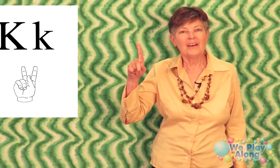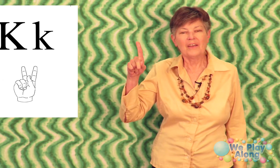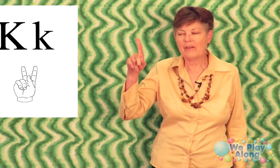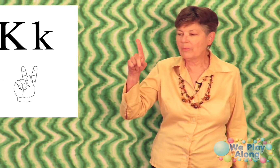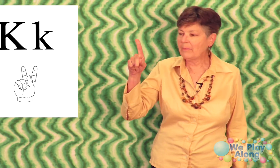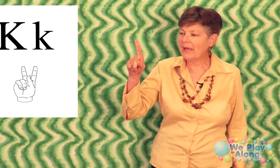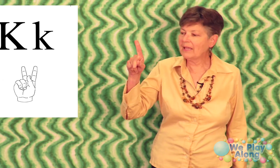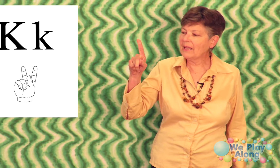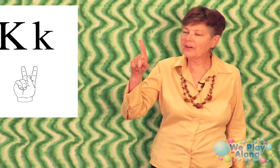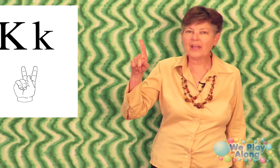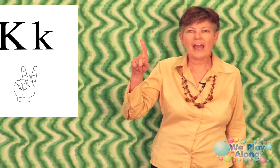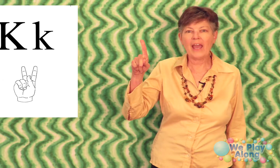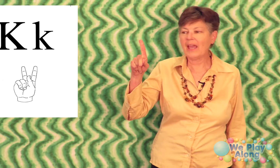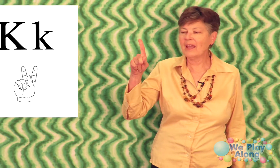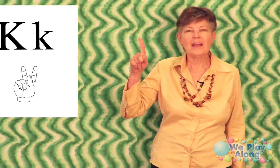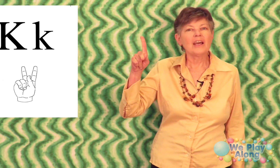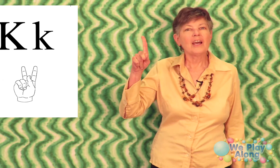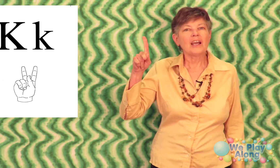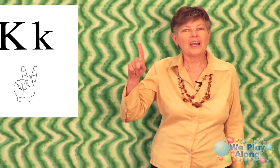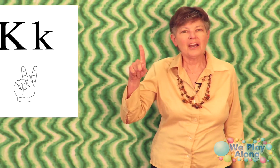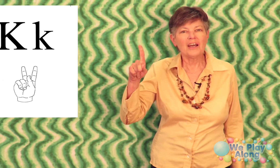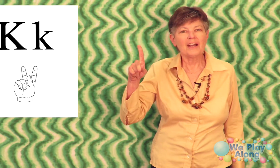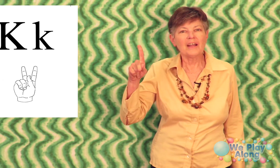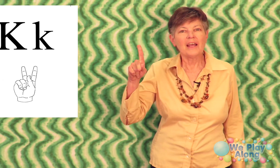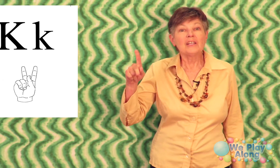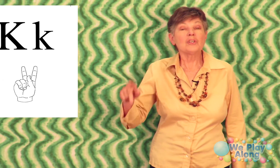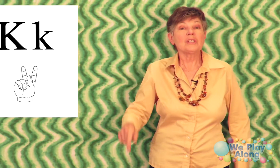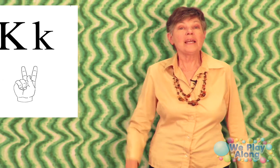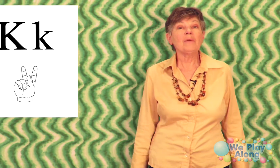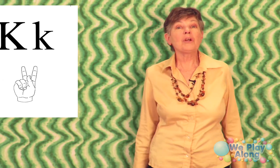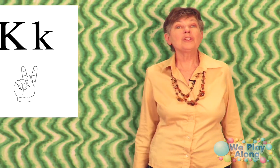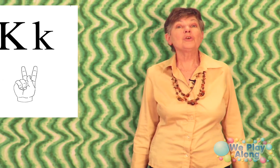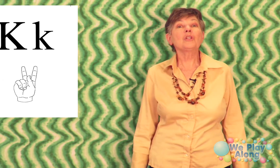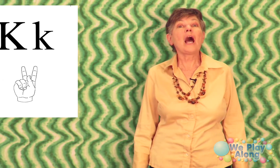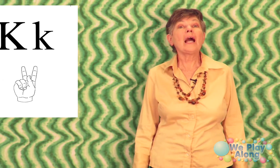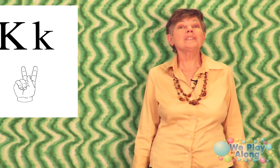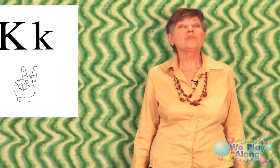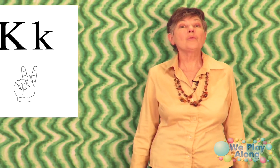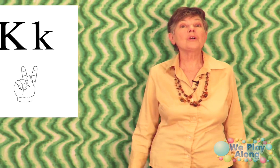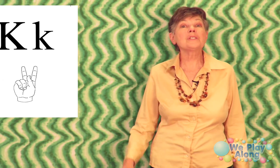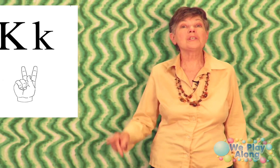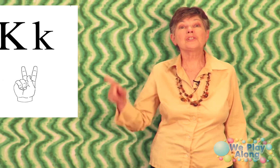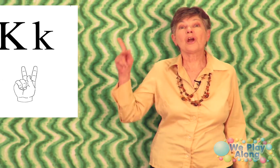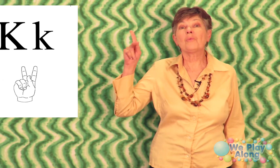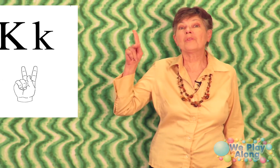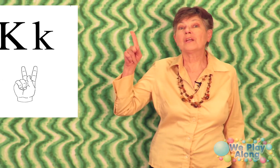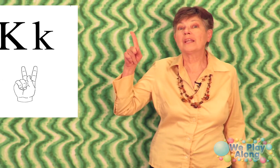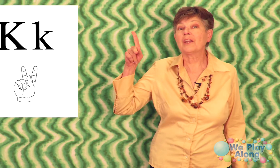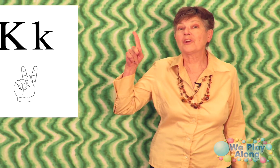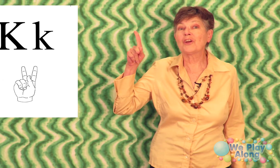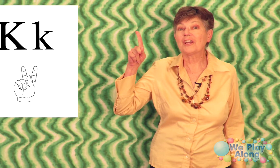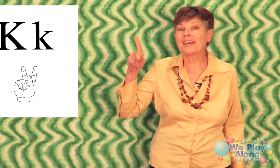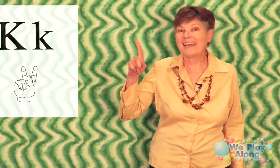Okay, everybody make a letter K. K. So today we're going to do lots of words that start with the letter